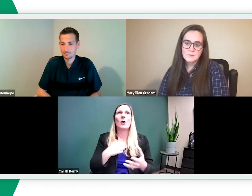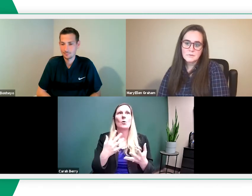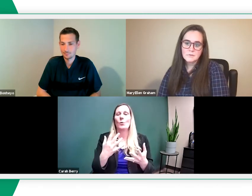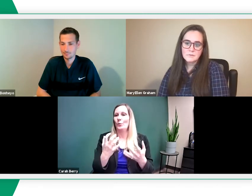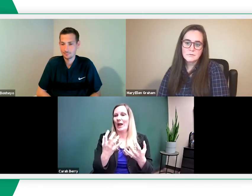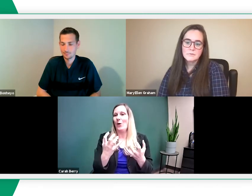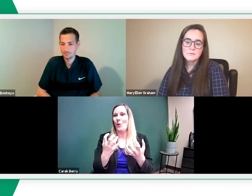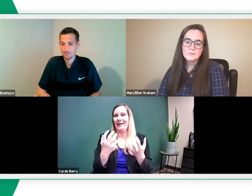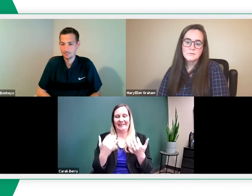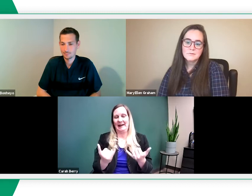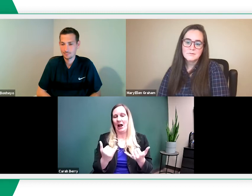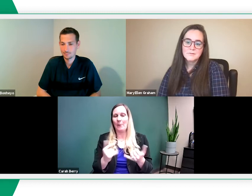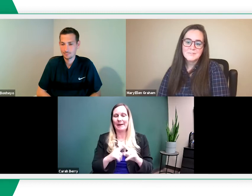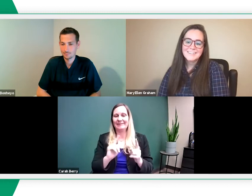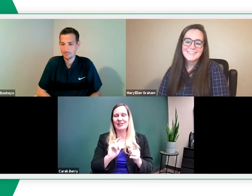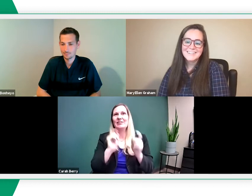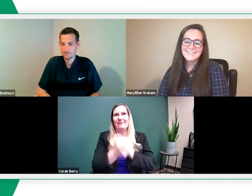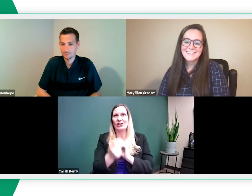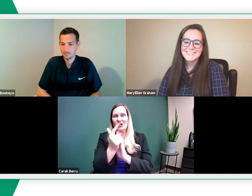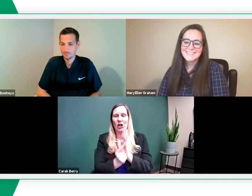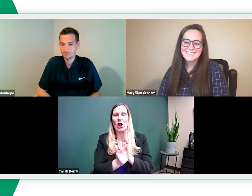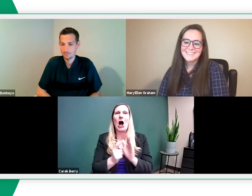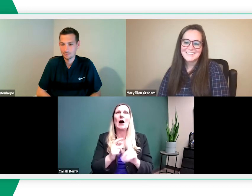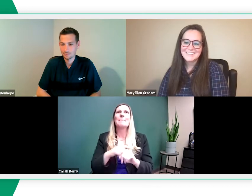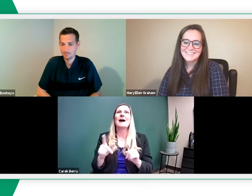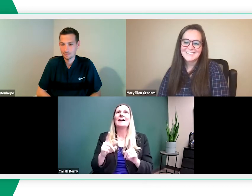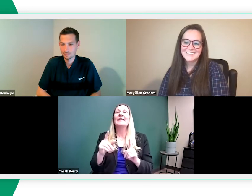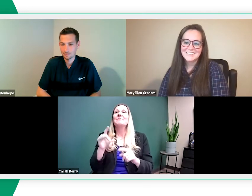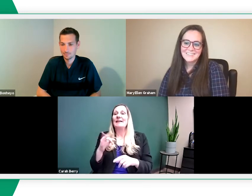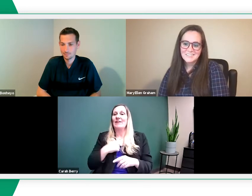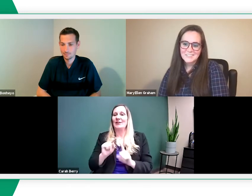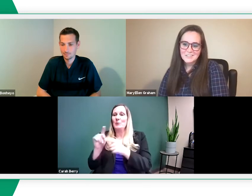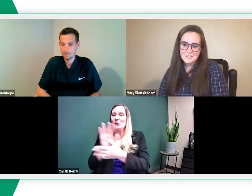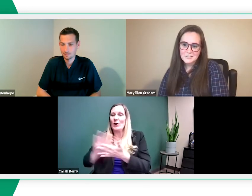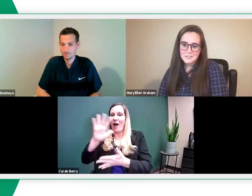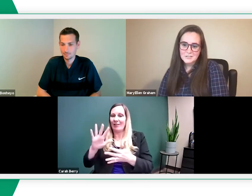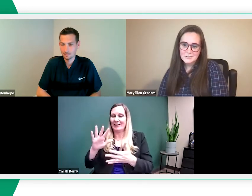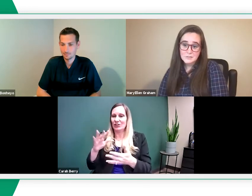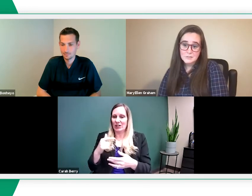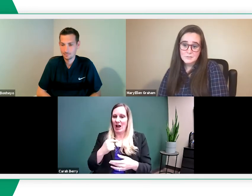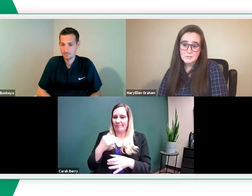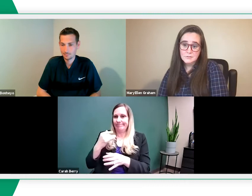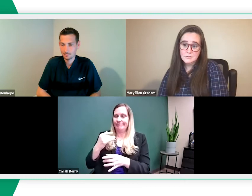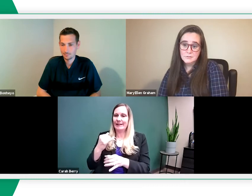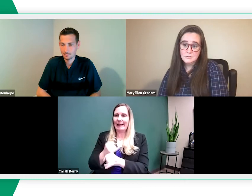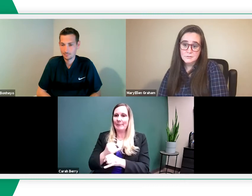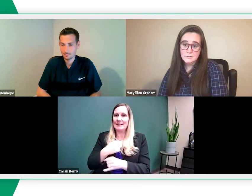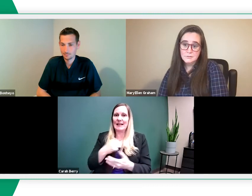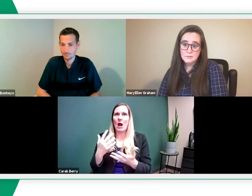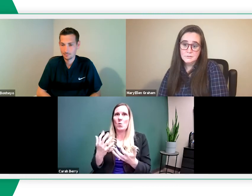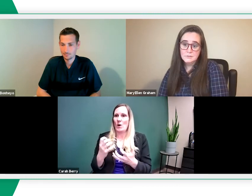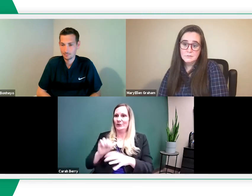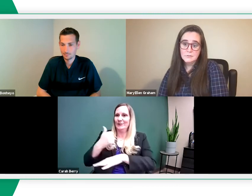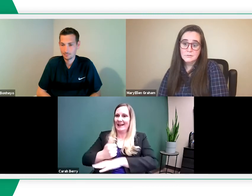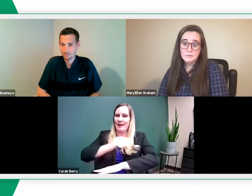all the look at all these different T-shirts, thinking to myself, I wanted everything now. But obviously, I changed the law. So if I went to college